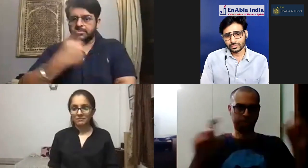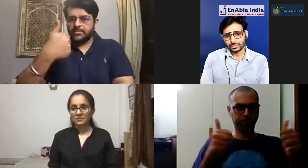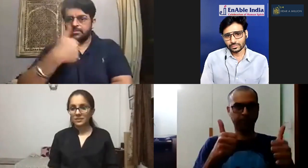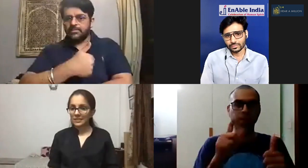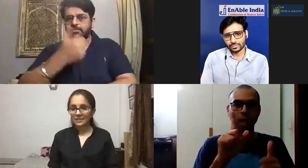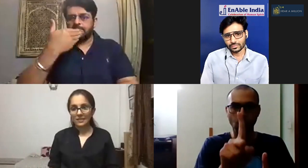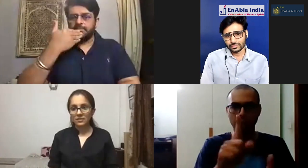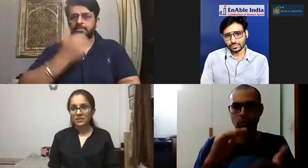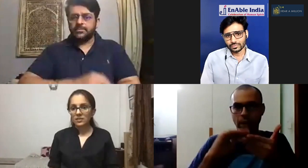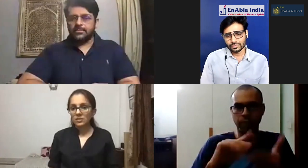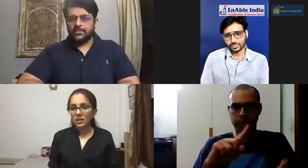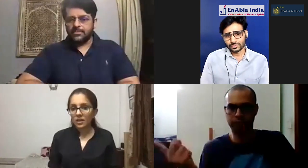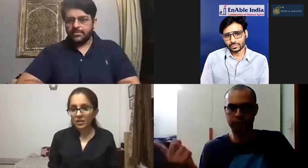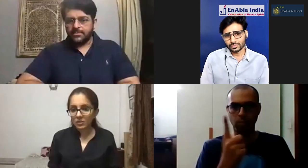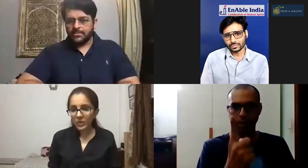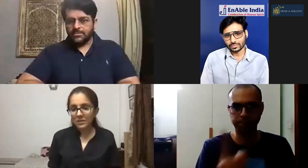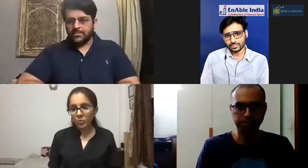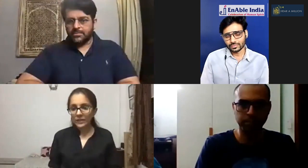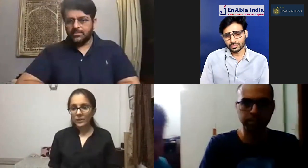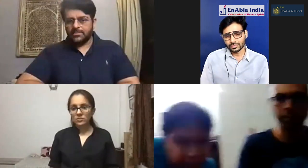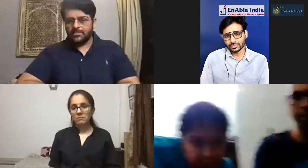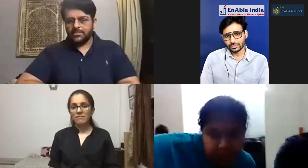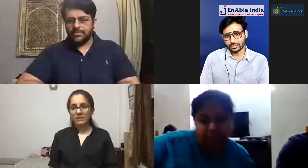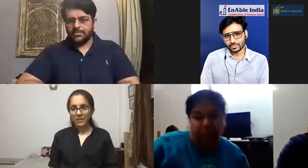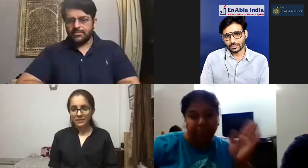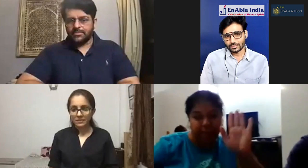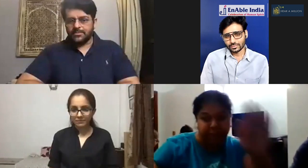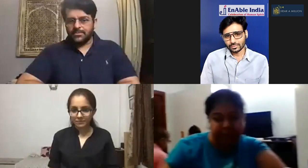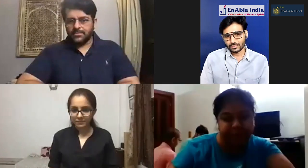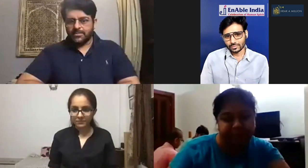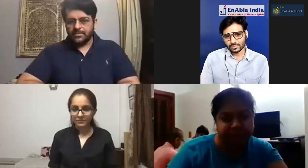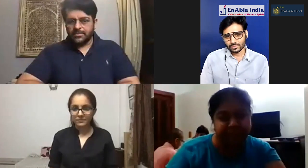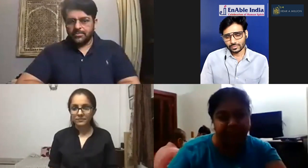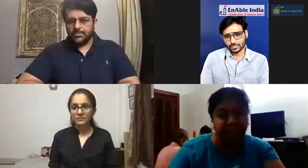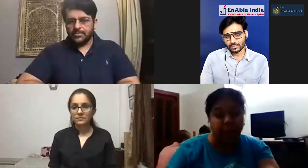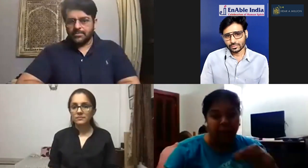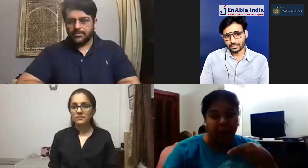Got it. Clear, clear. One question my wife has.